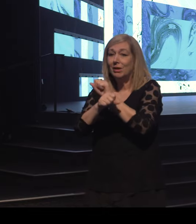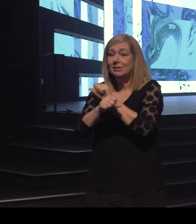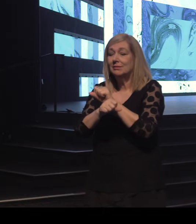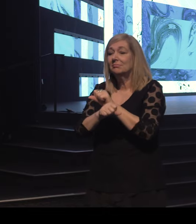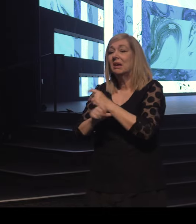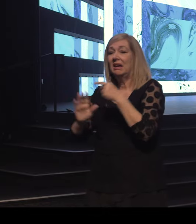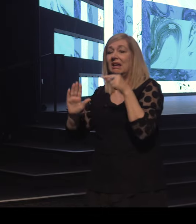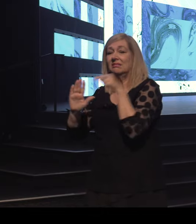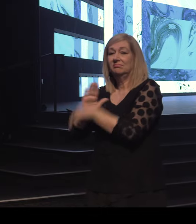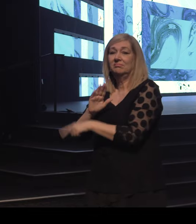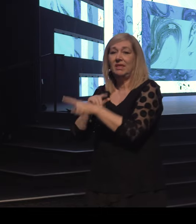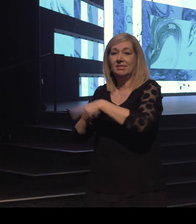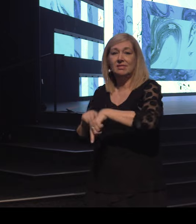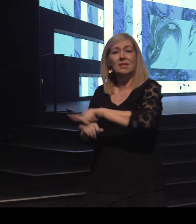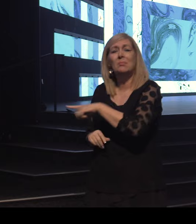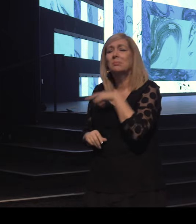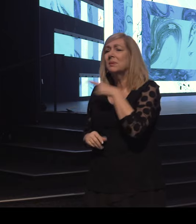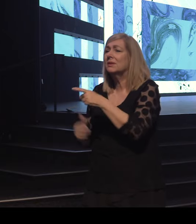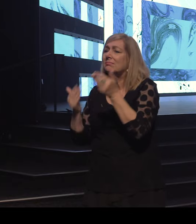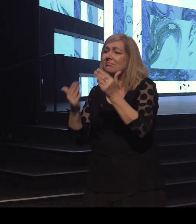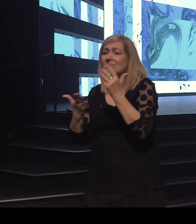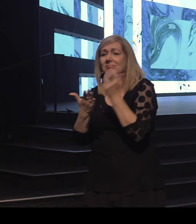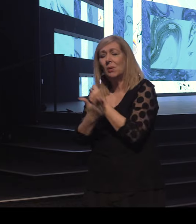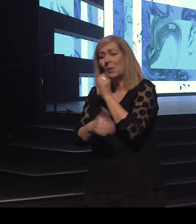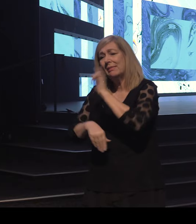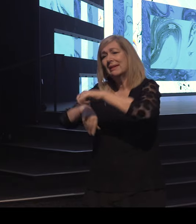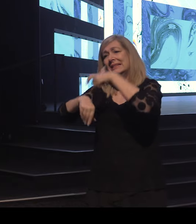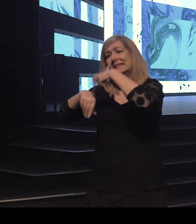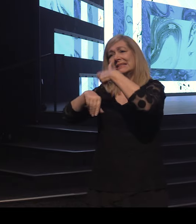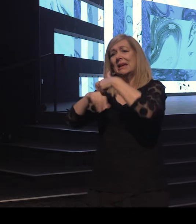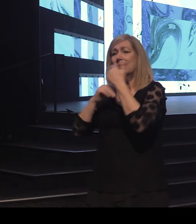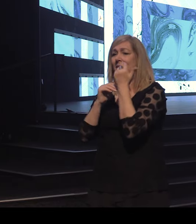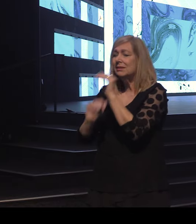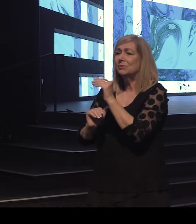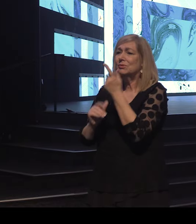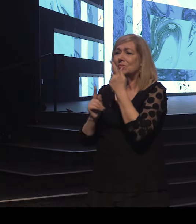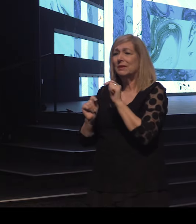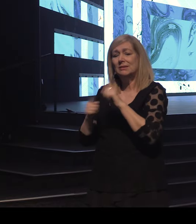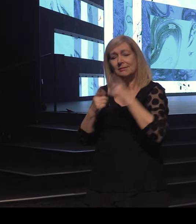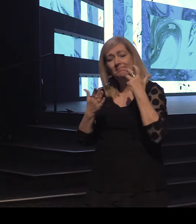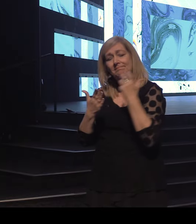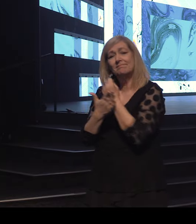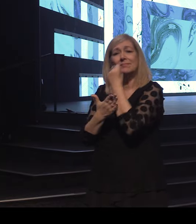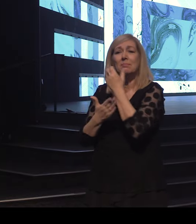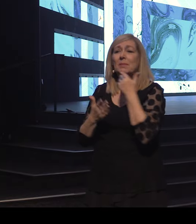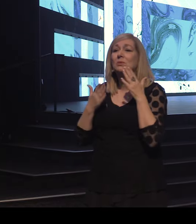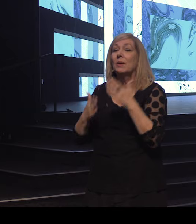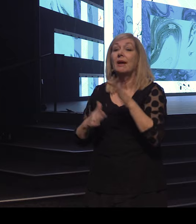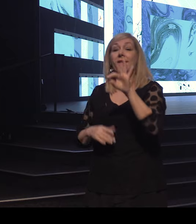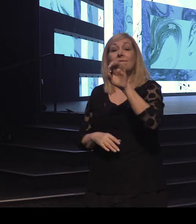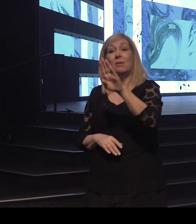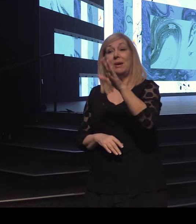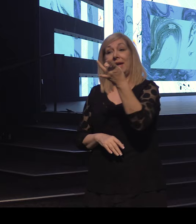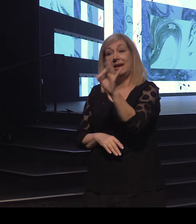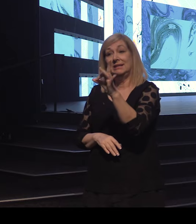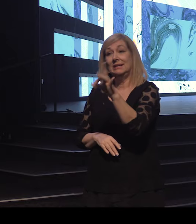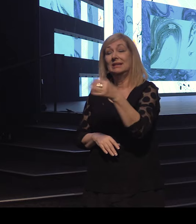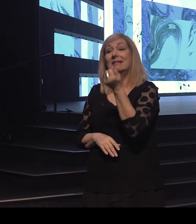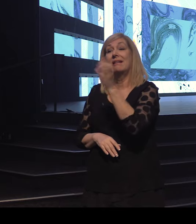and executed them. But they wanted to use the time they had in the best way possible. On February